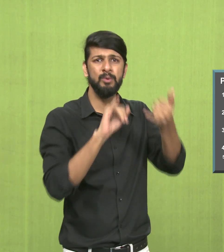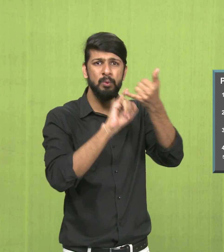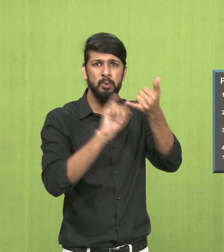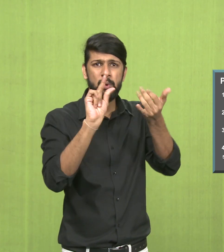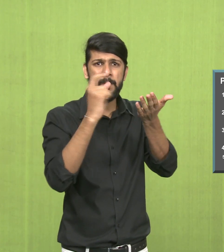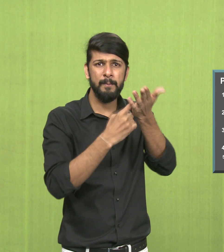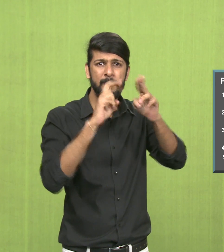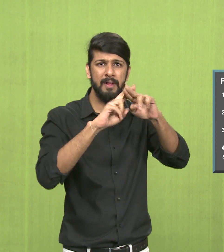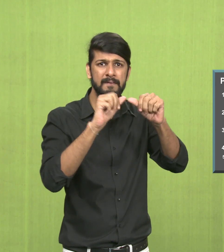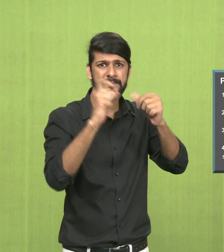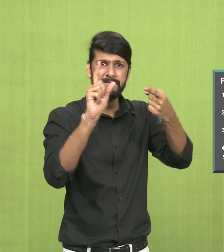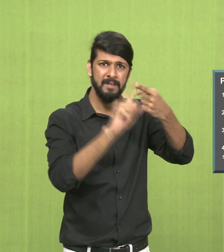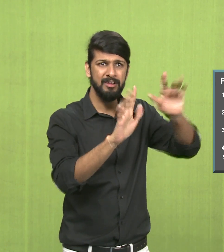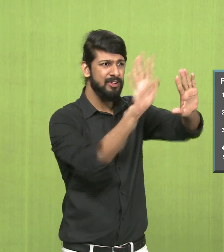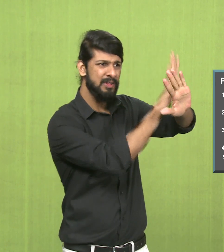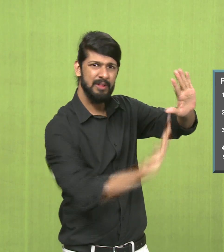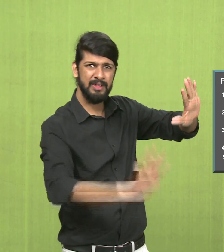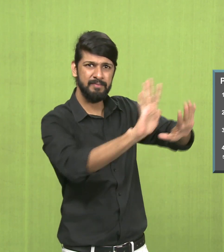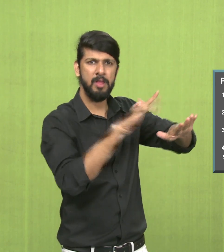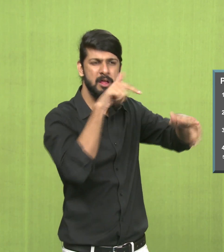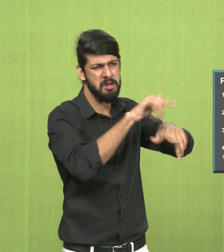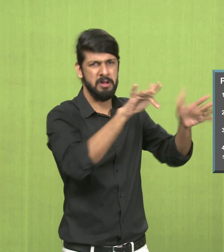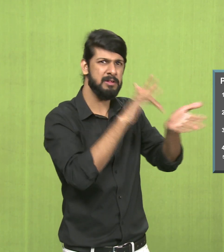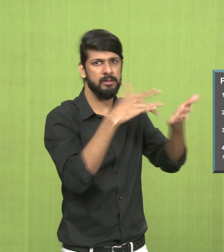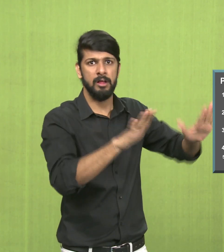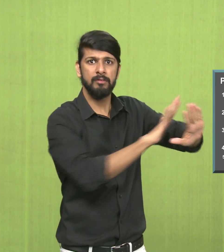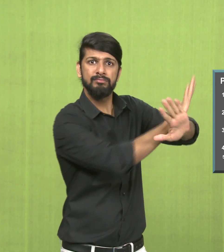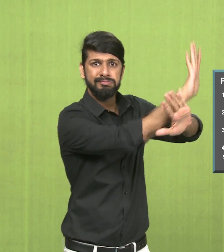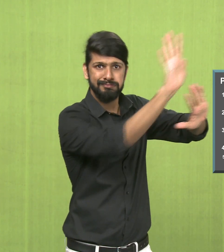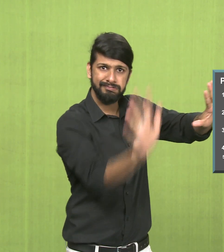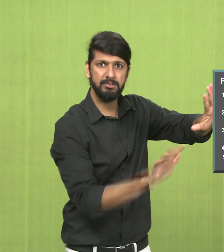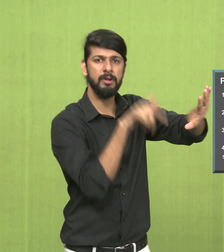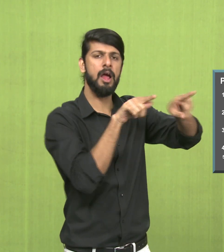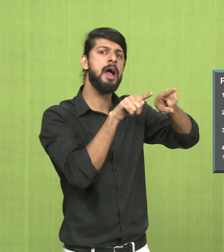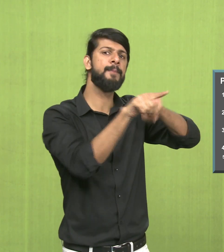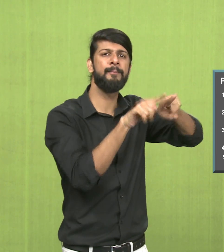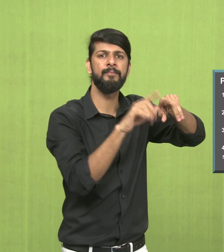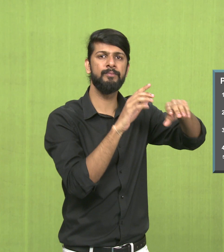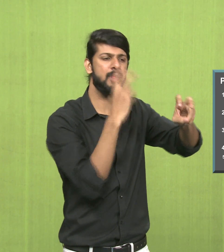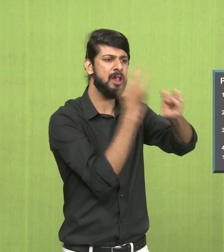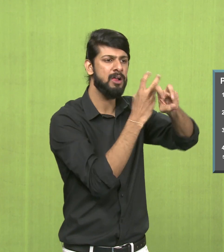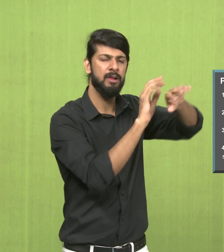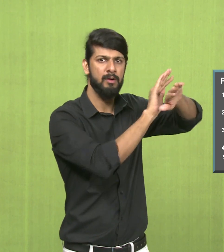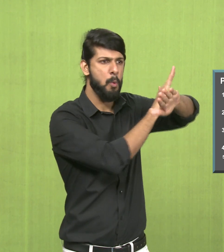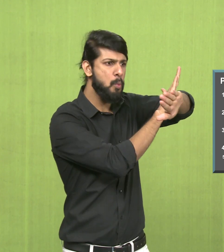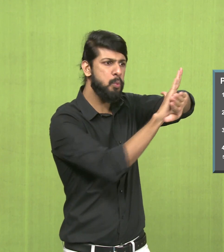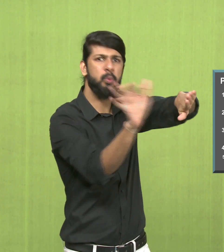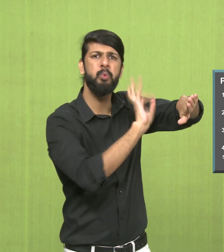The first step is that the surface, which is the rock face,